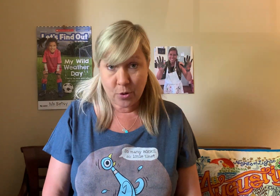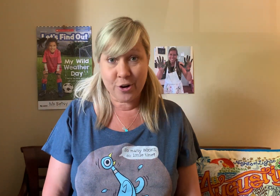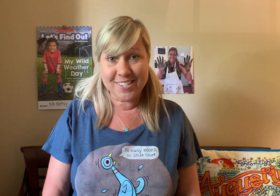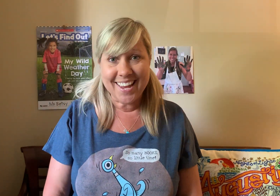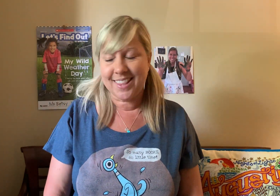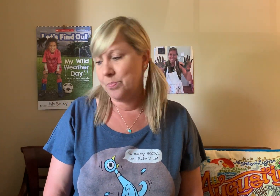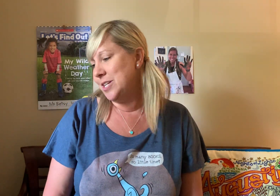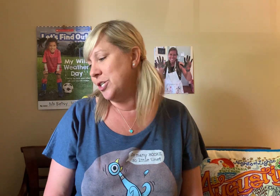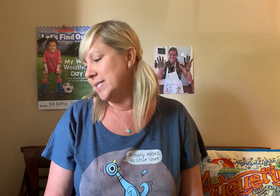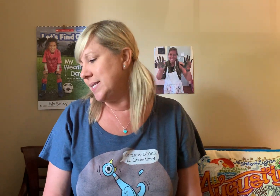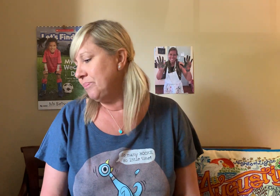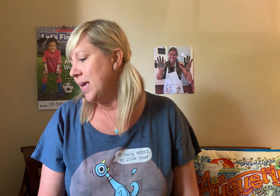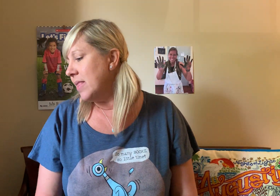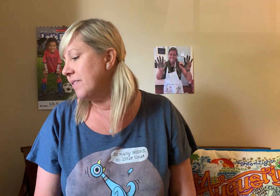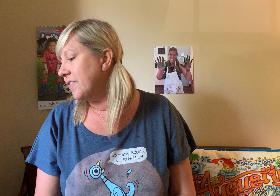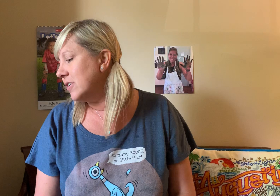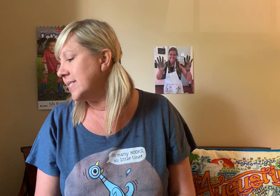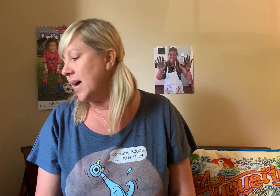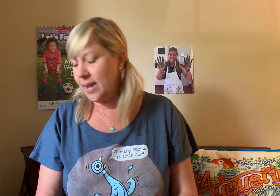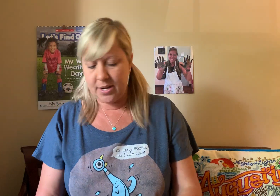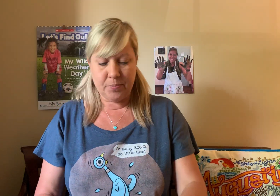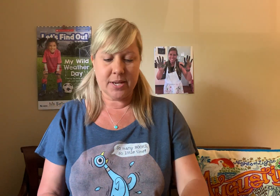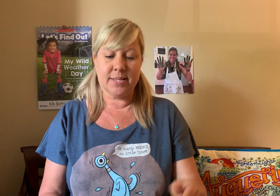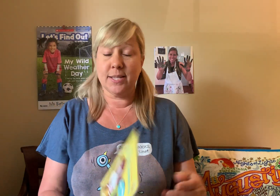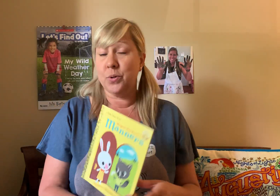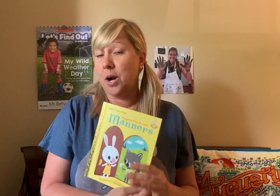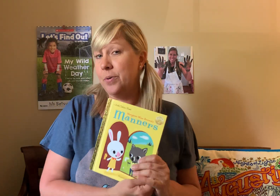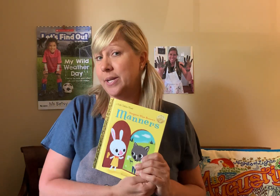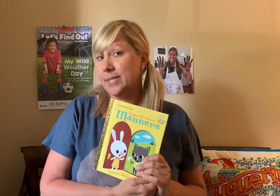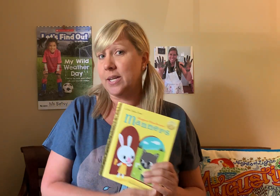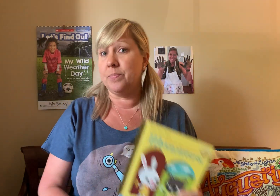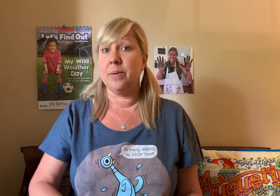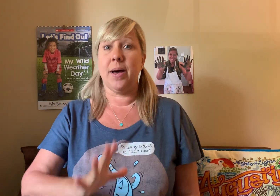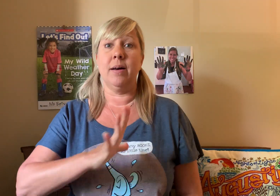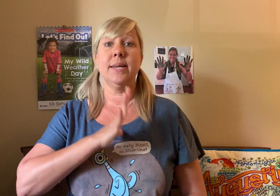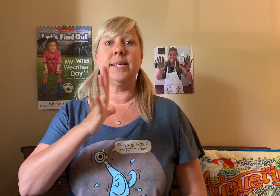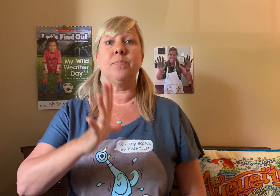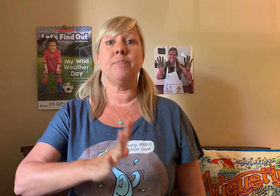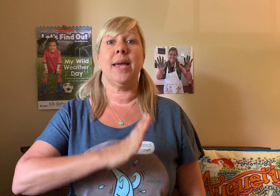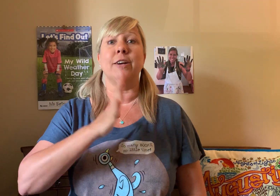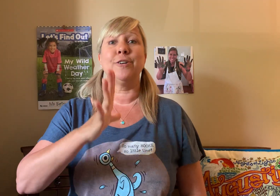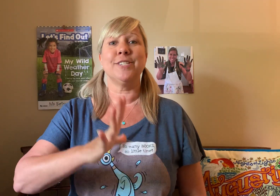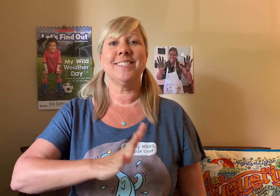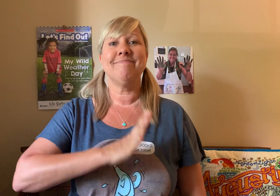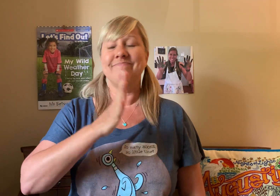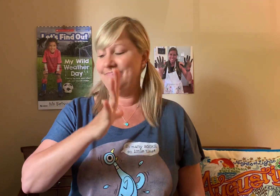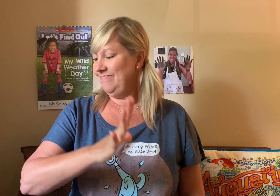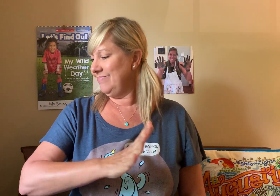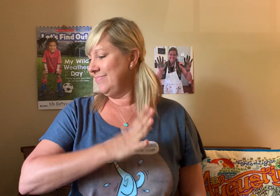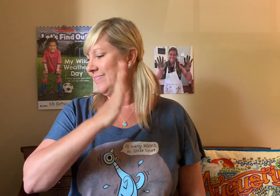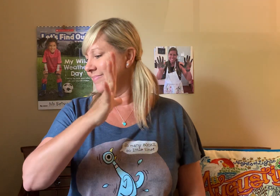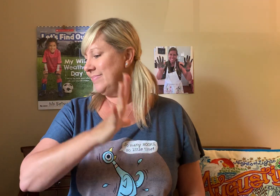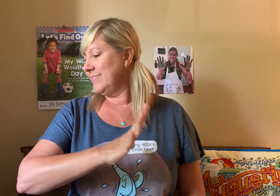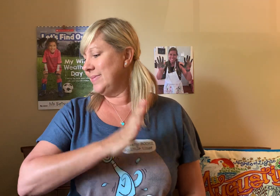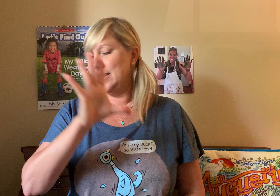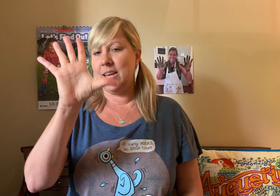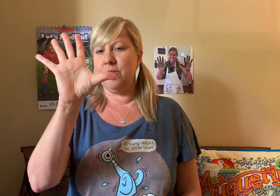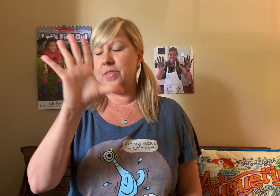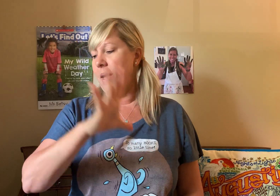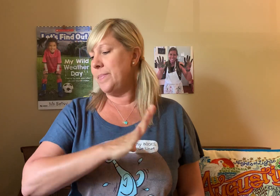explorers and the pigeons. The first sign, because that's what our book is going to be about, is manners. Take your thumb and